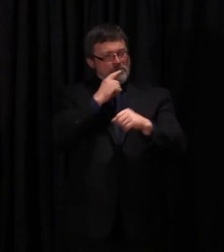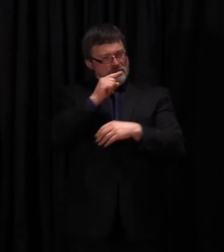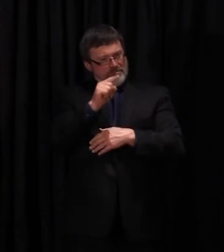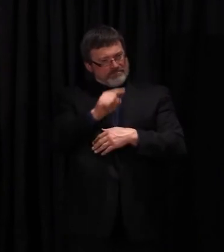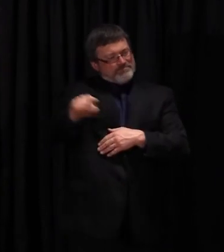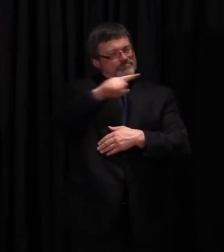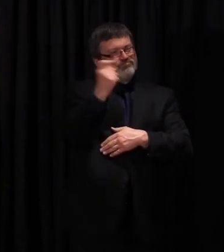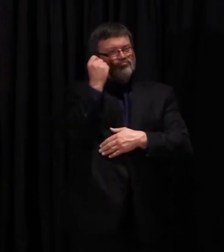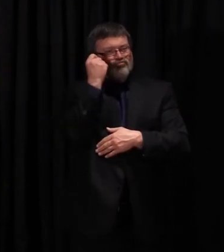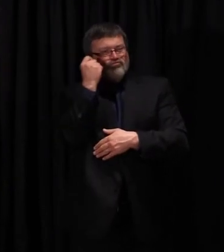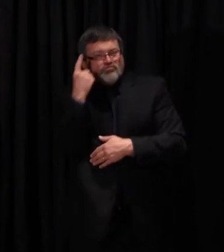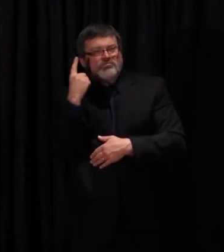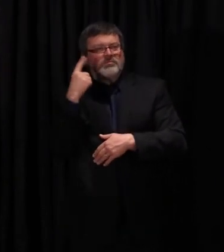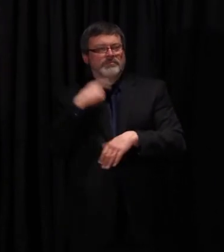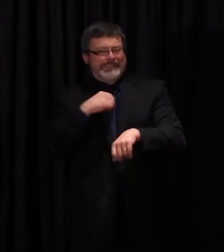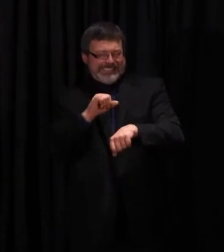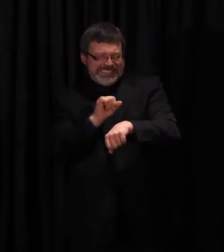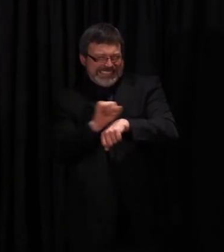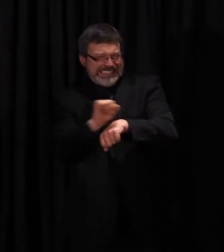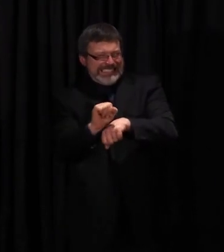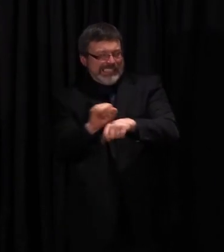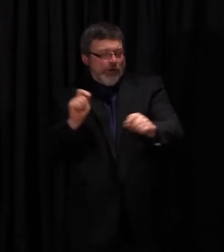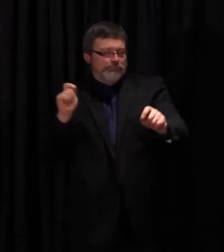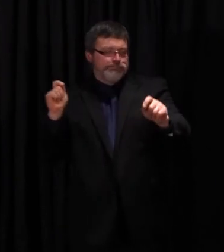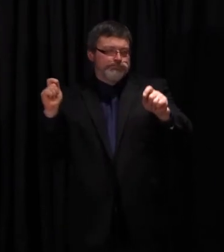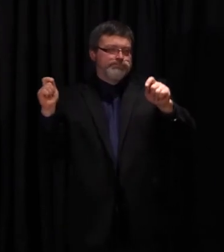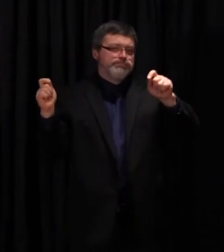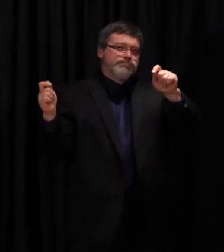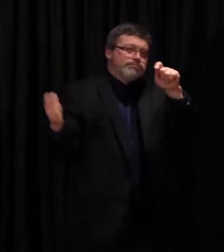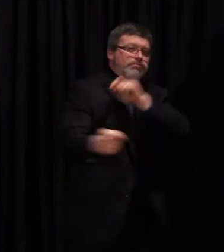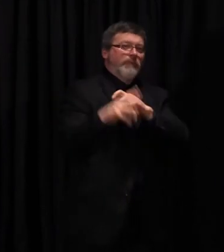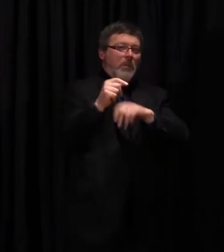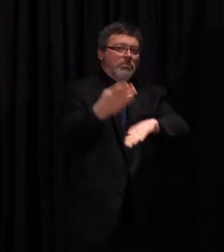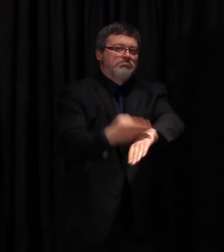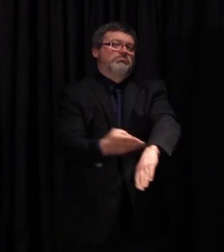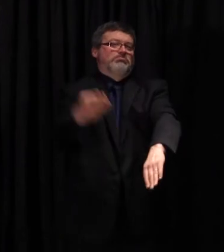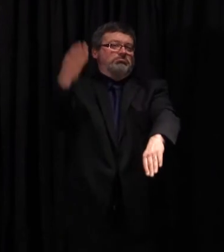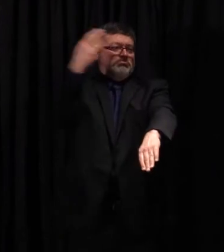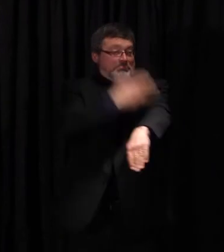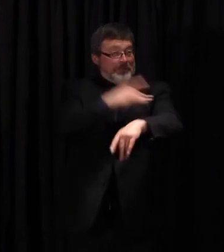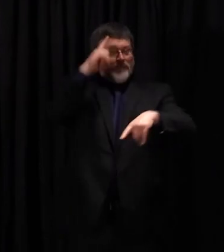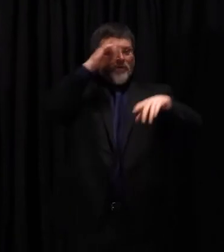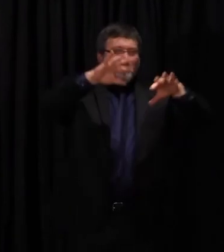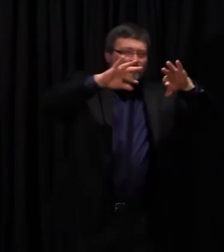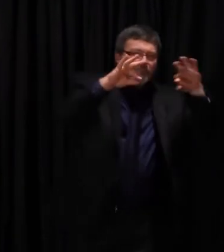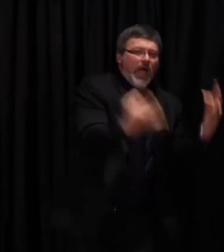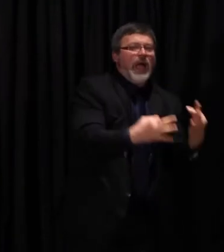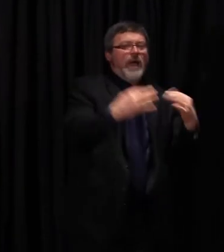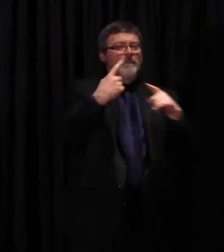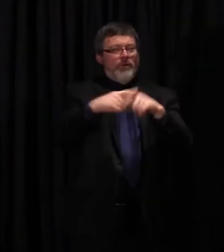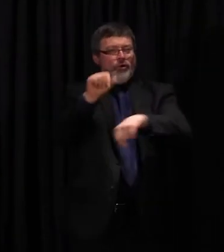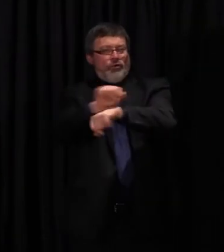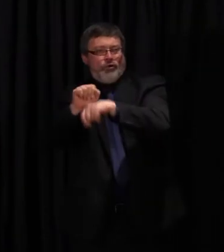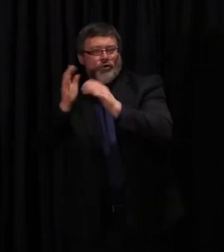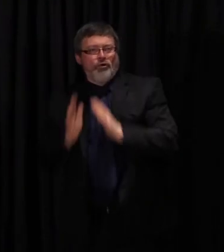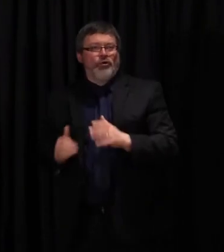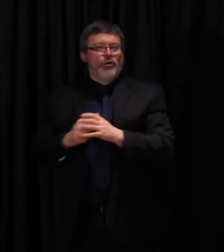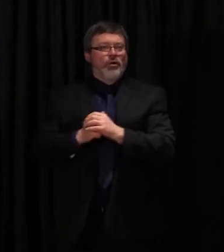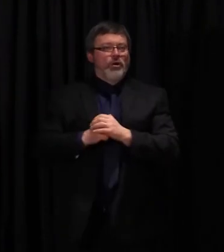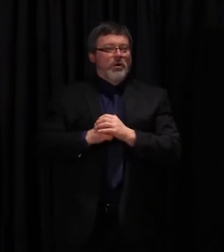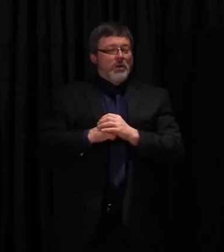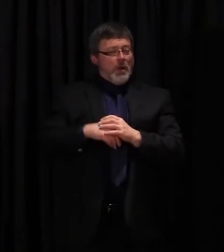to make Vermont such a great place for families and workers. And we have to make it easy for them to move here.